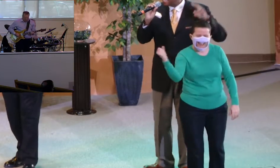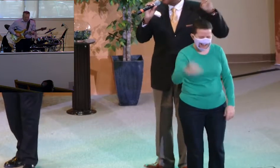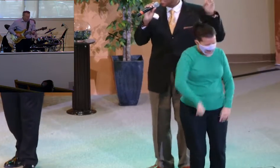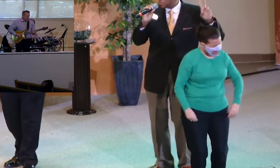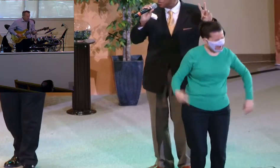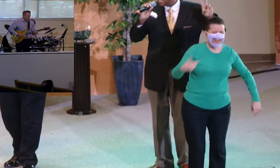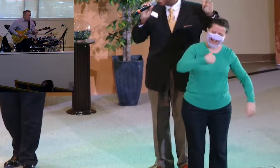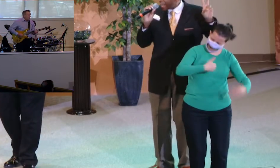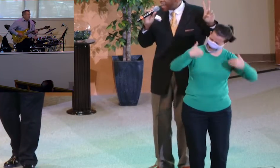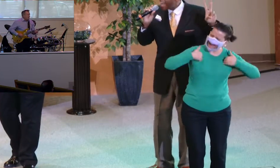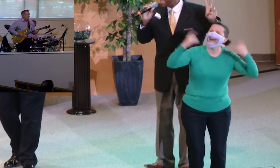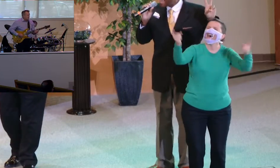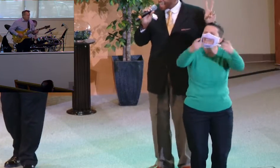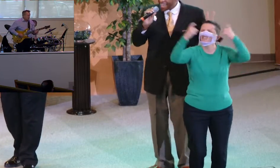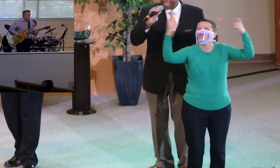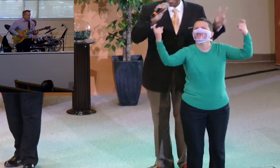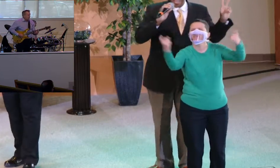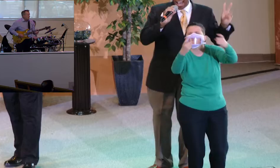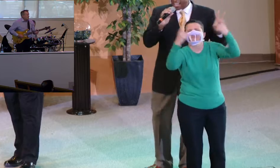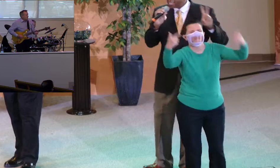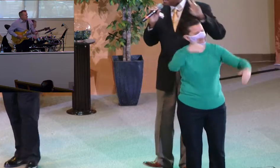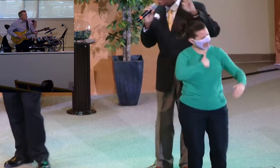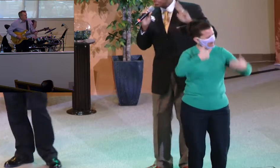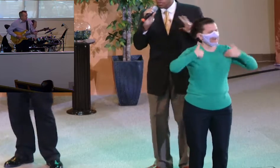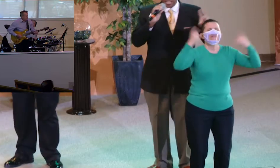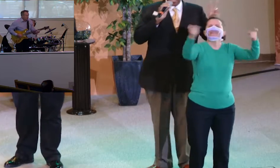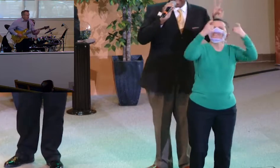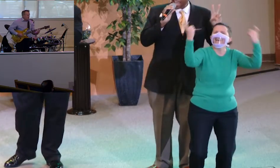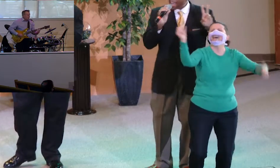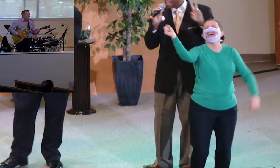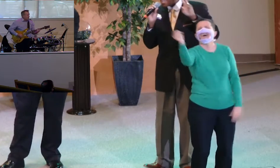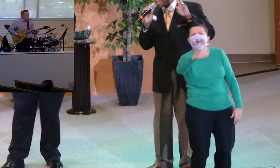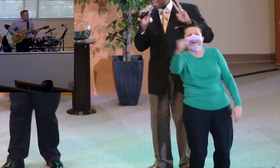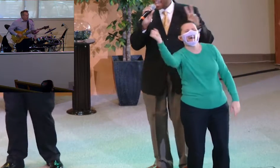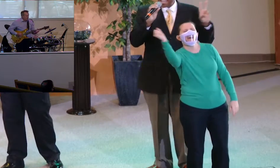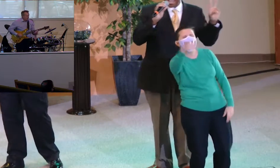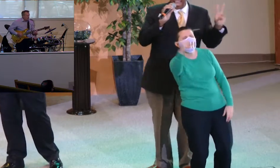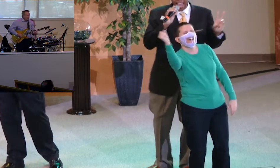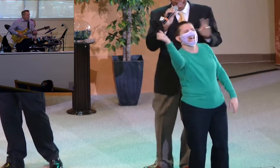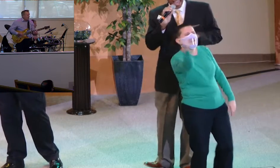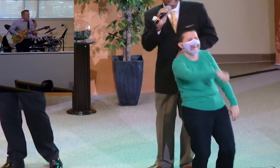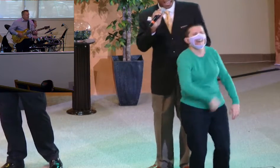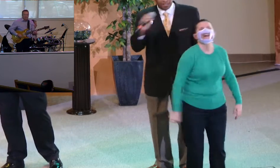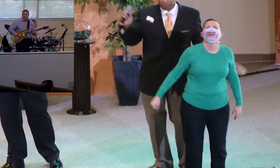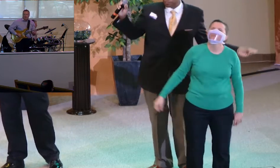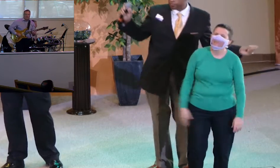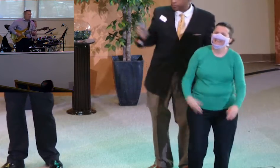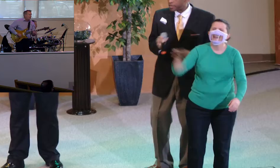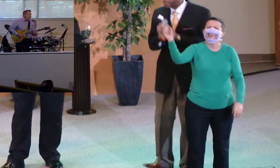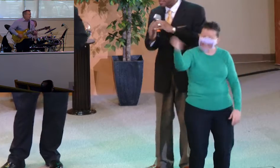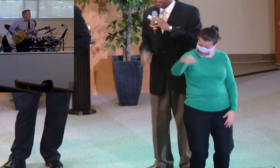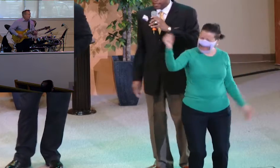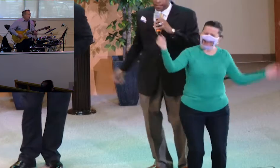I got the victory, yeah. I got the victory, yeah, yeah, yeah.